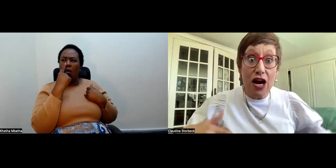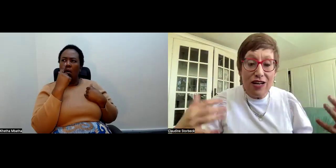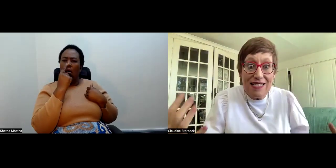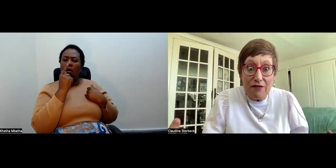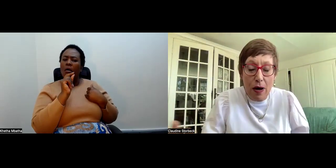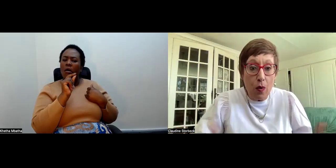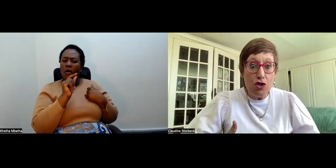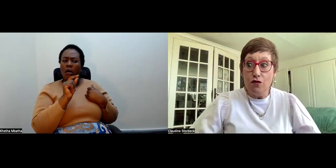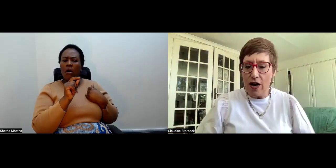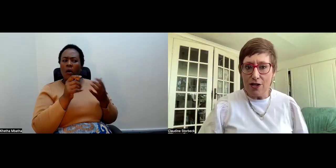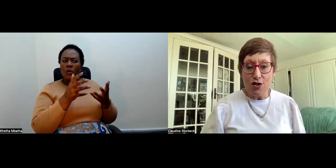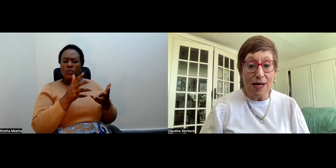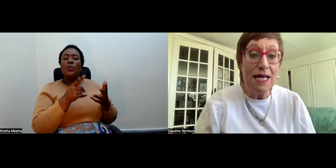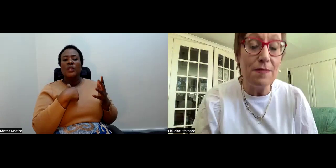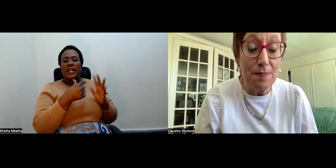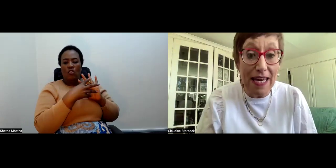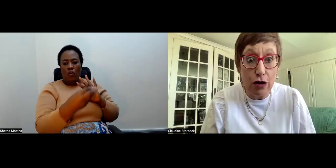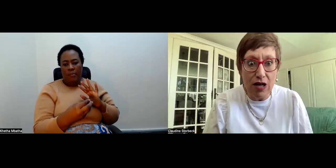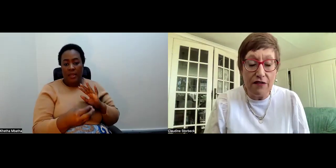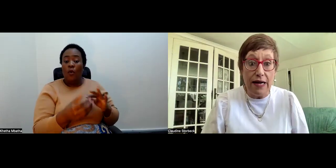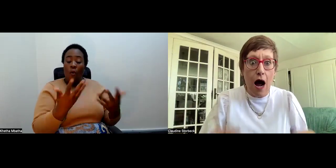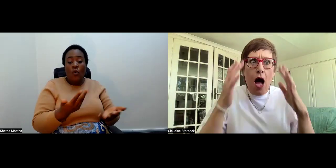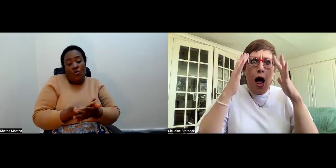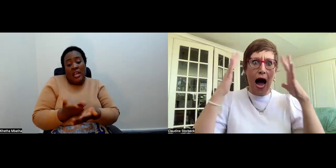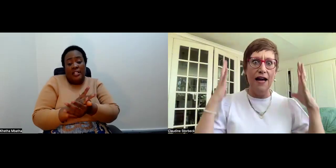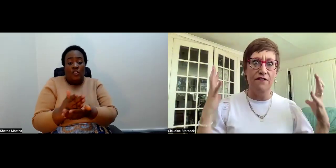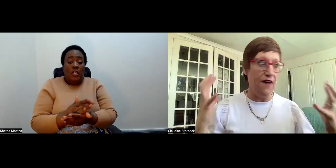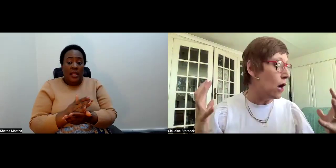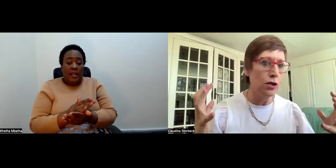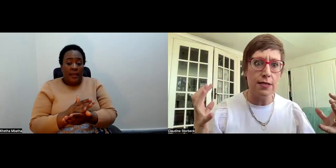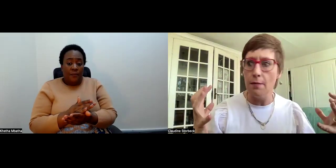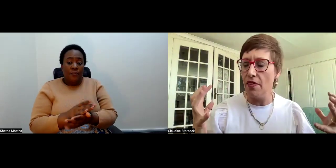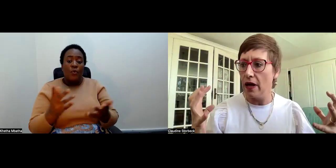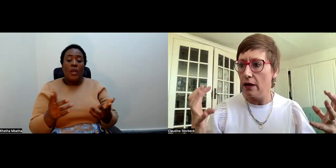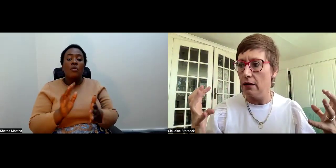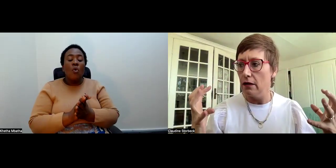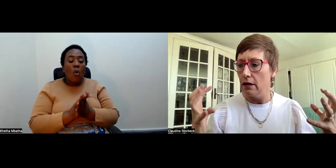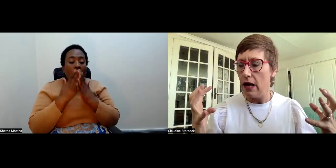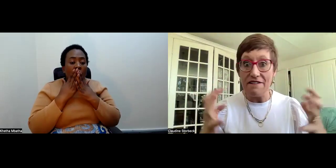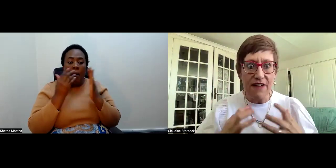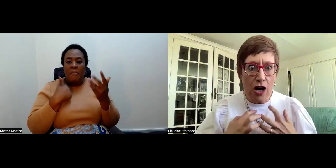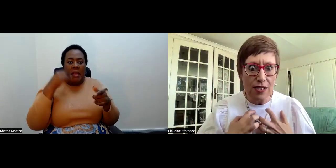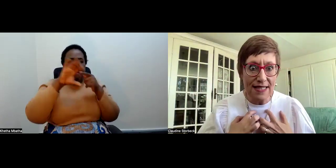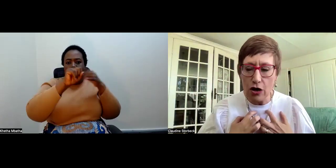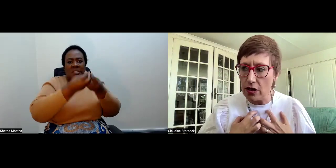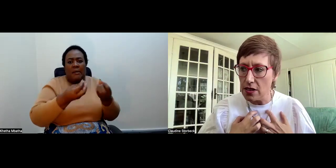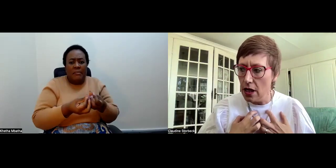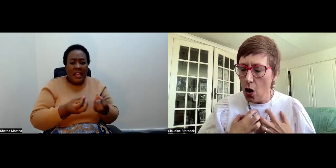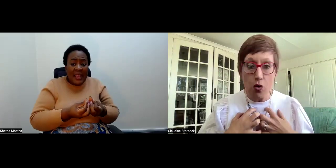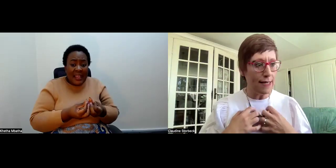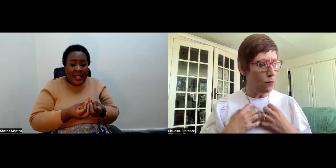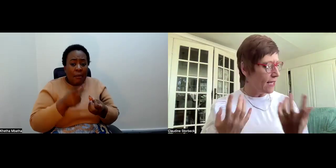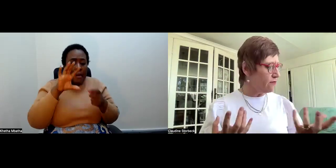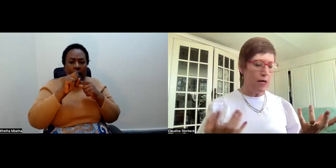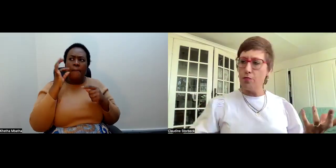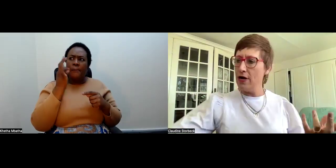it's sharing stuff about what you've read. So sometimes it's making reading fun. I have found something. I found a secret.